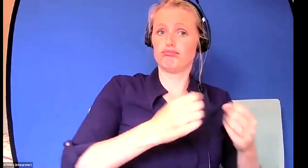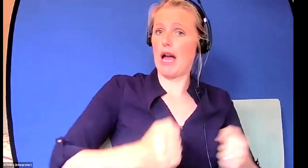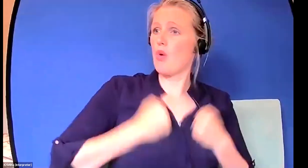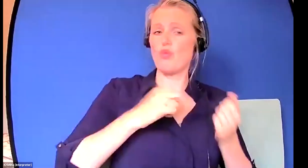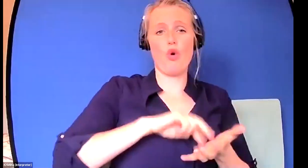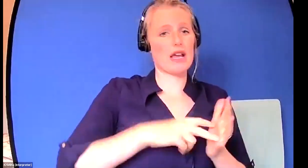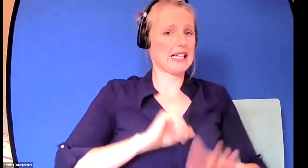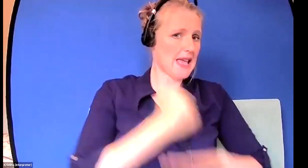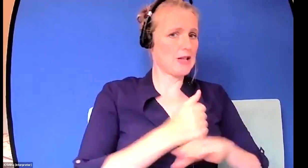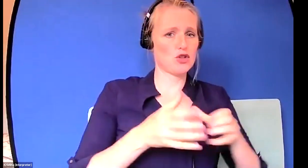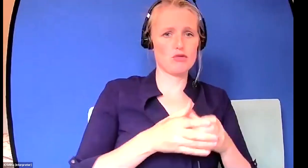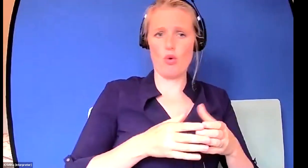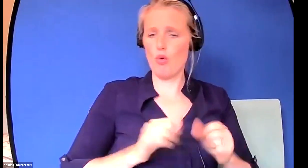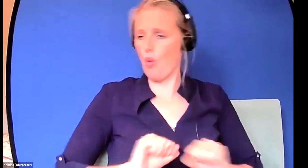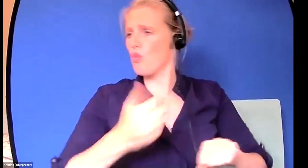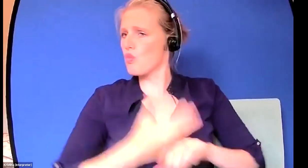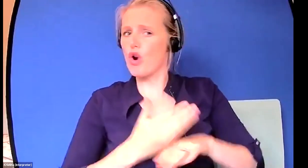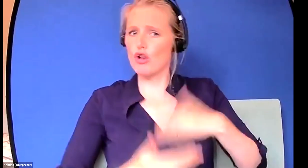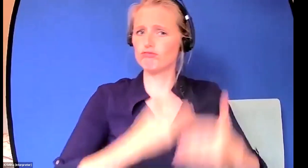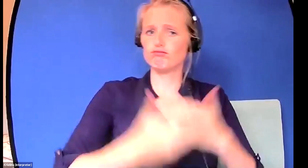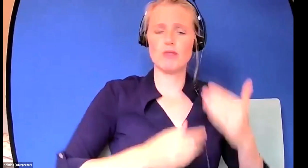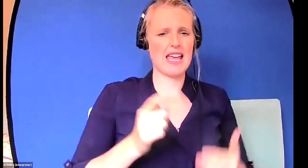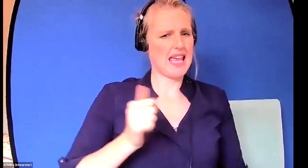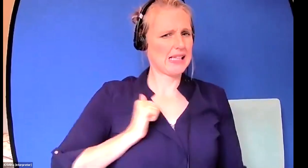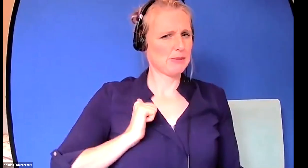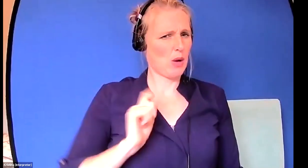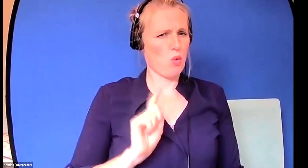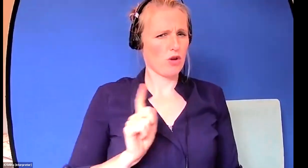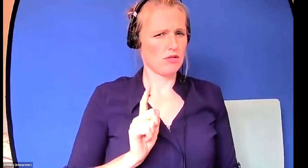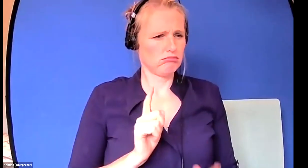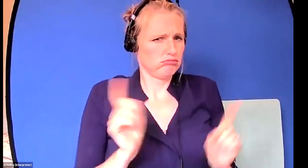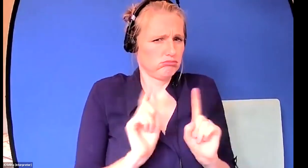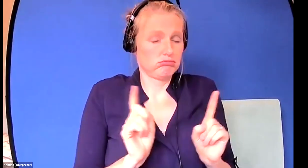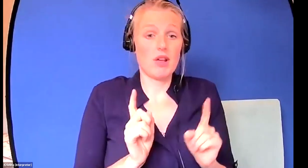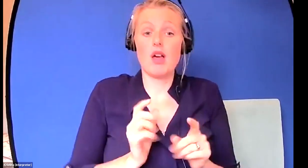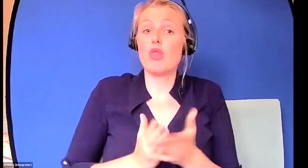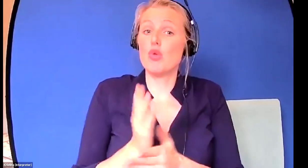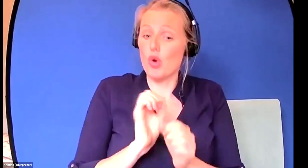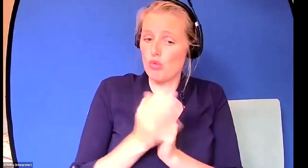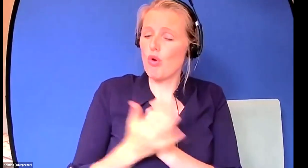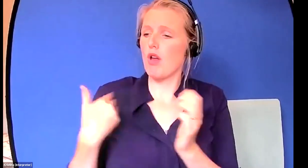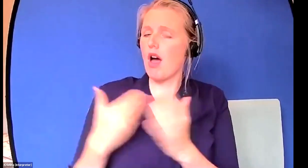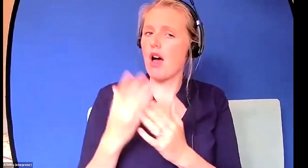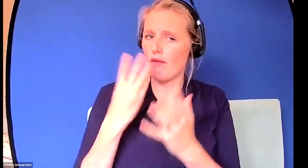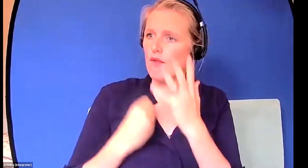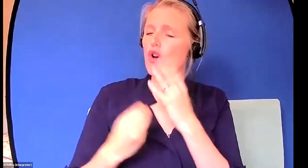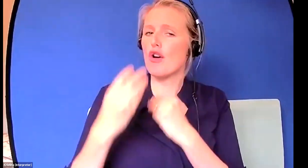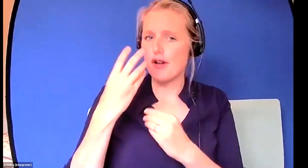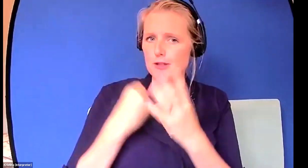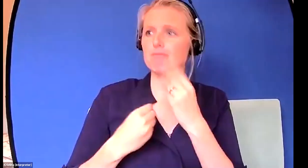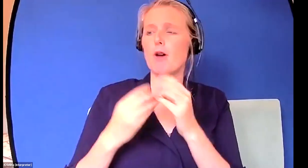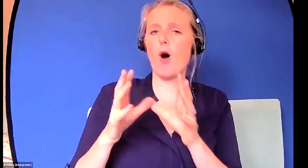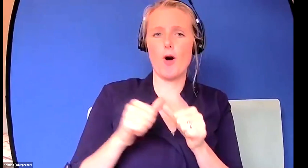organisations or practices? And I think some things we've already learnt in the pandemic can help us start to think through this problem.